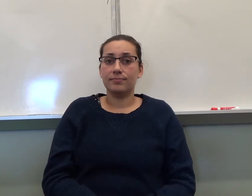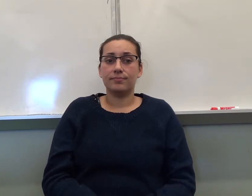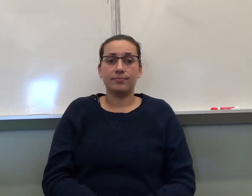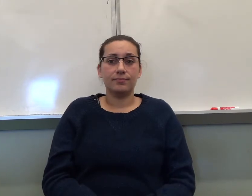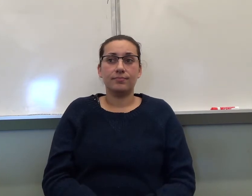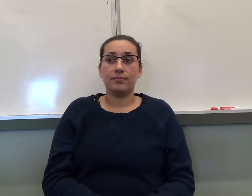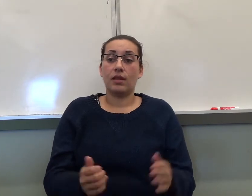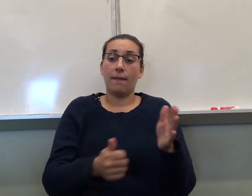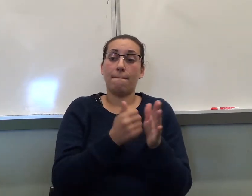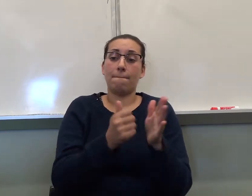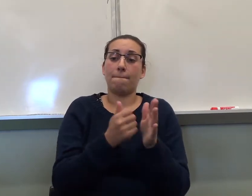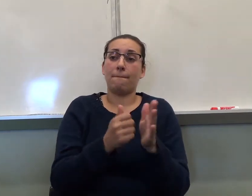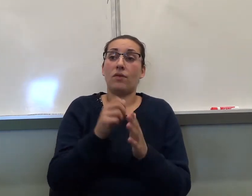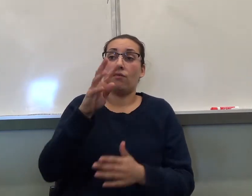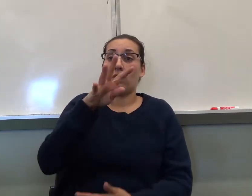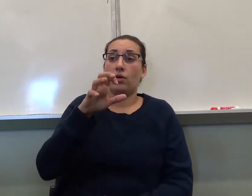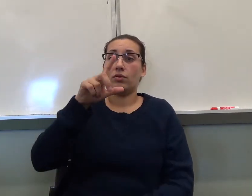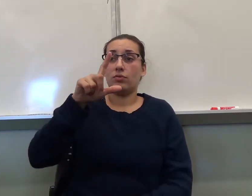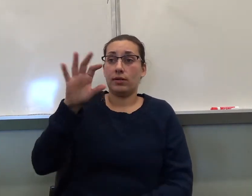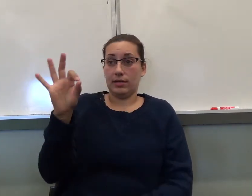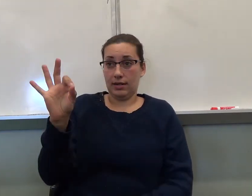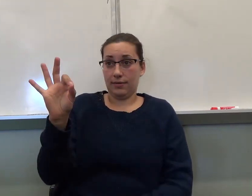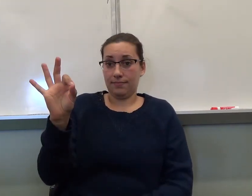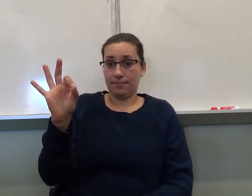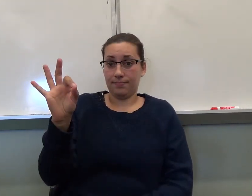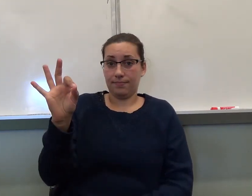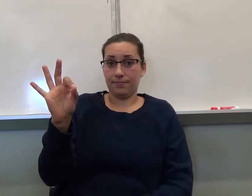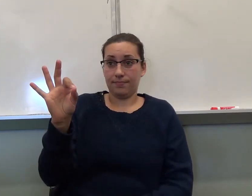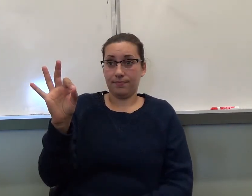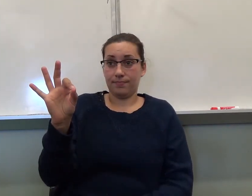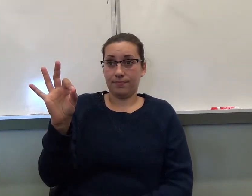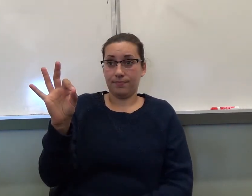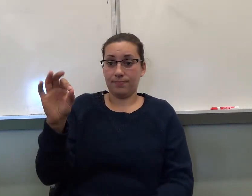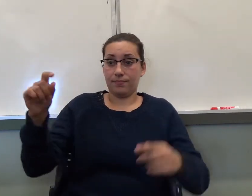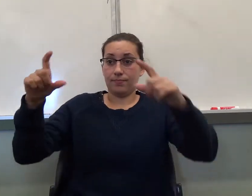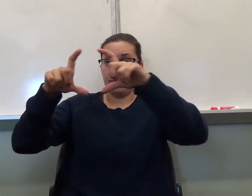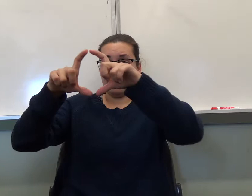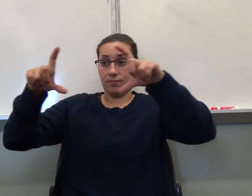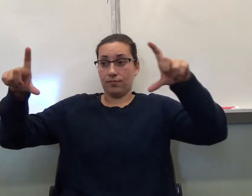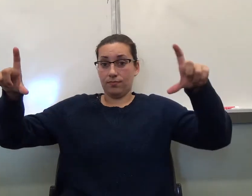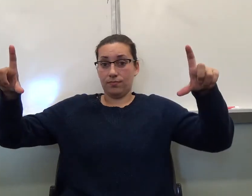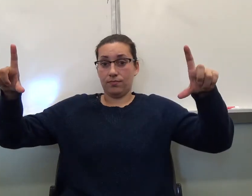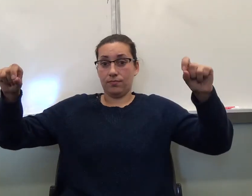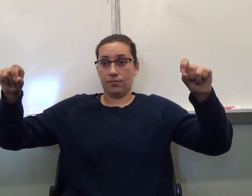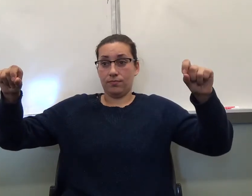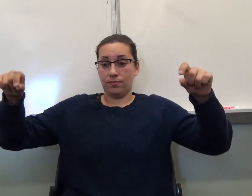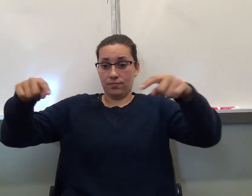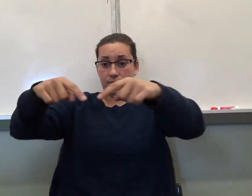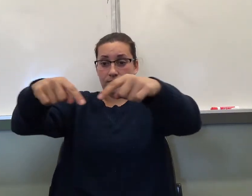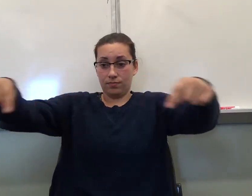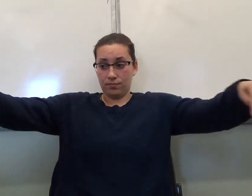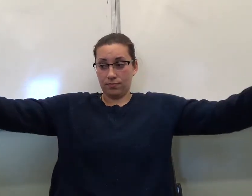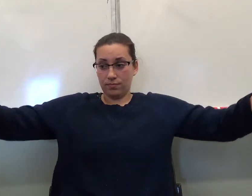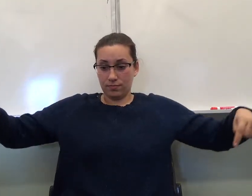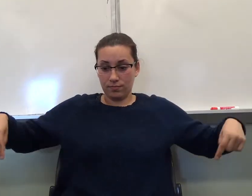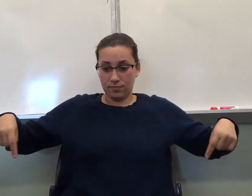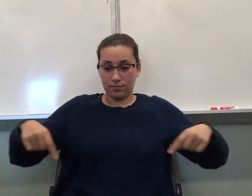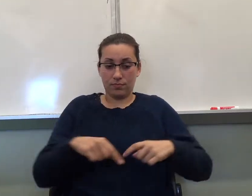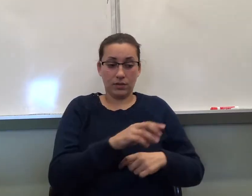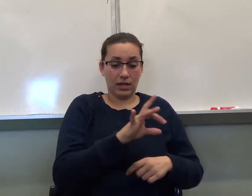On page 429, a rectangular field is 800 meters by 300 meters. If a farmer has